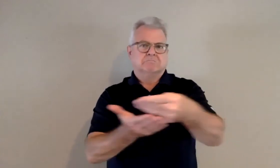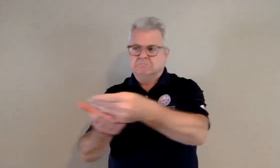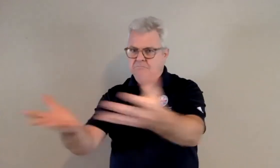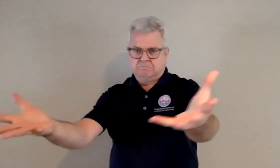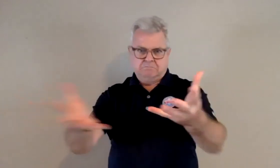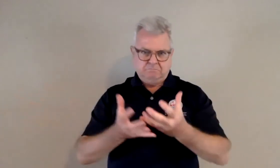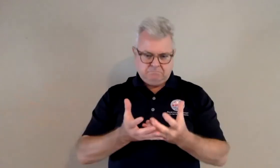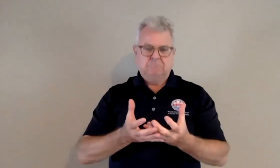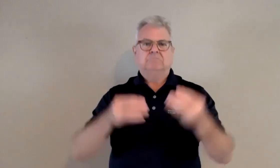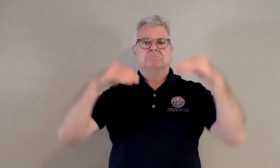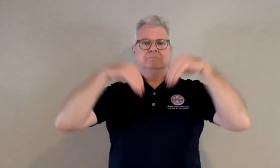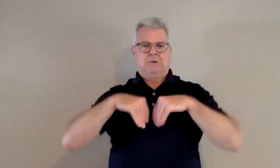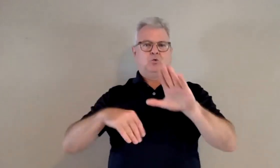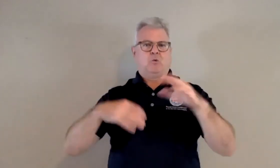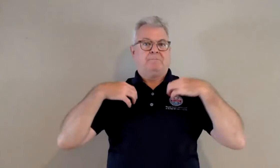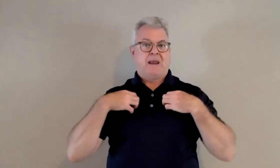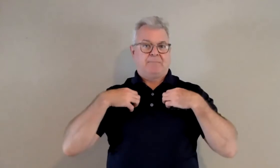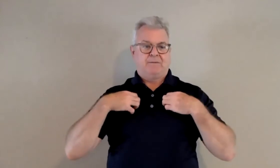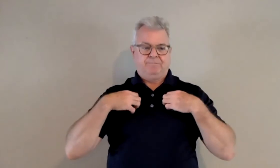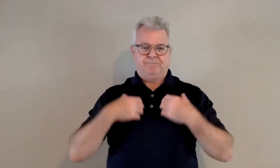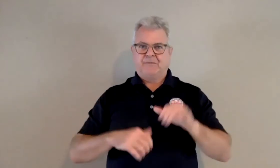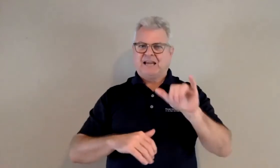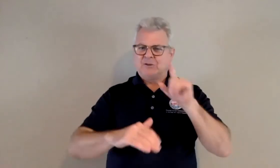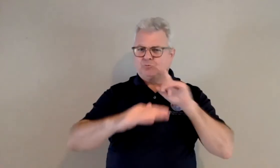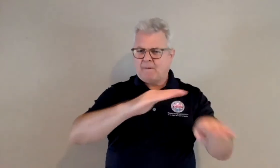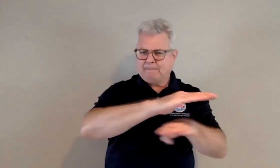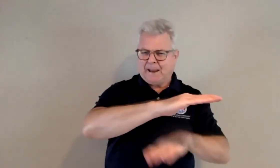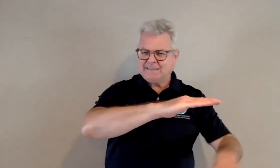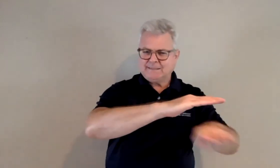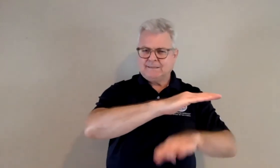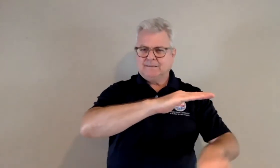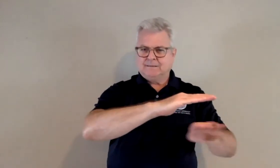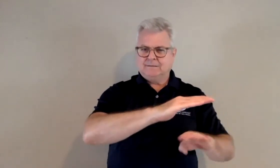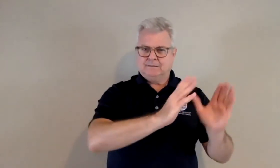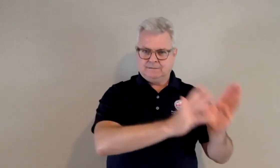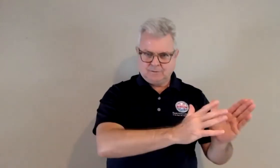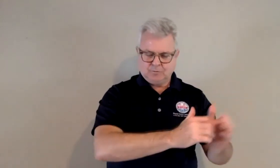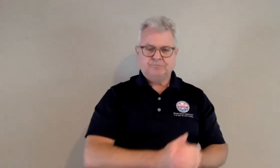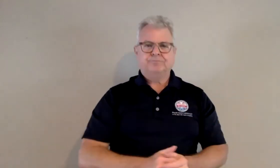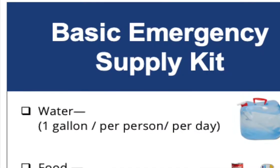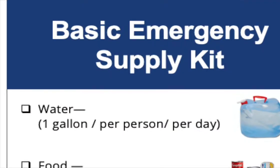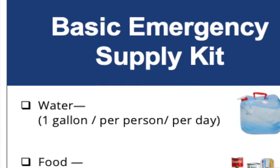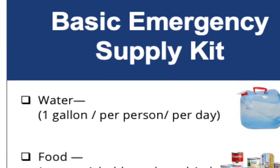essential things for you to purchase and gather together in your essential kit.